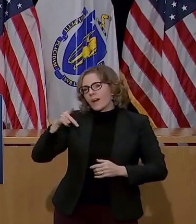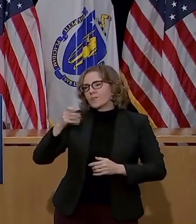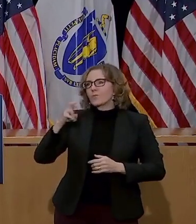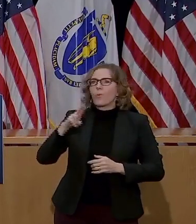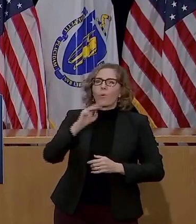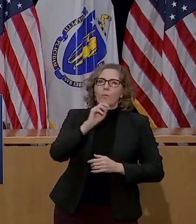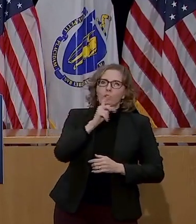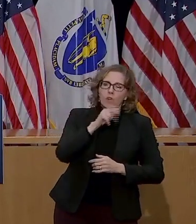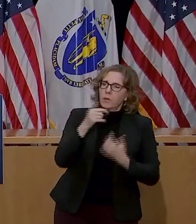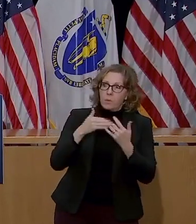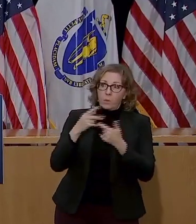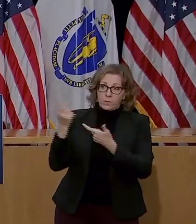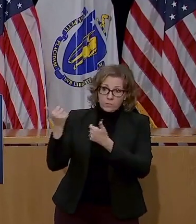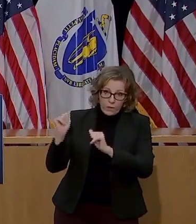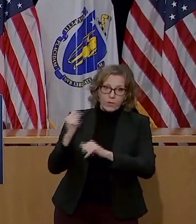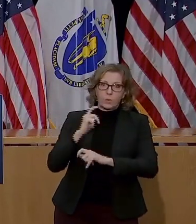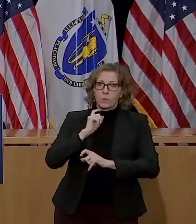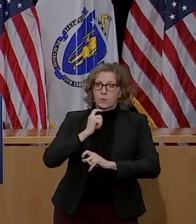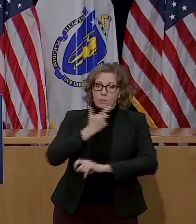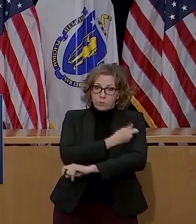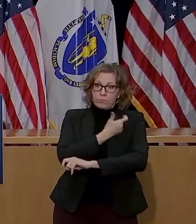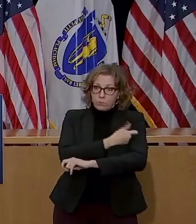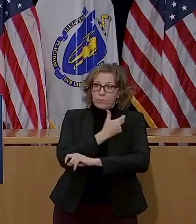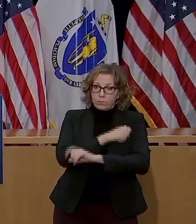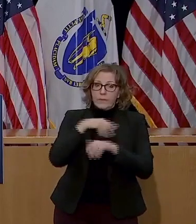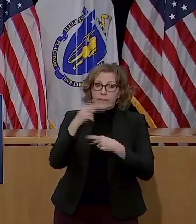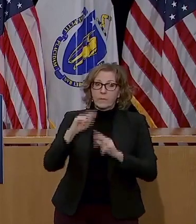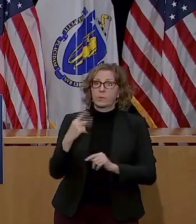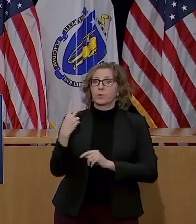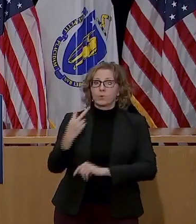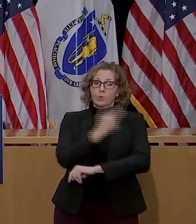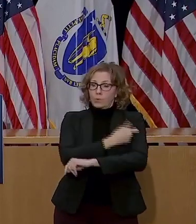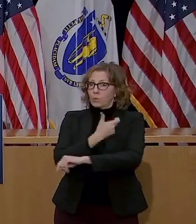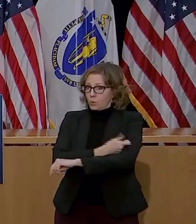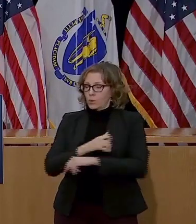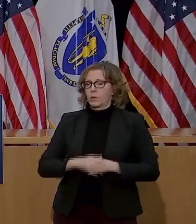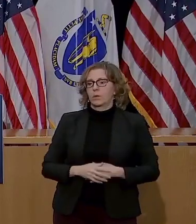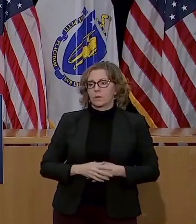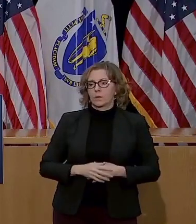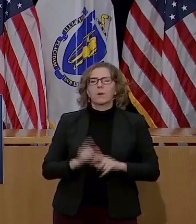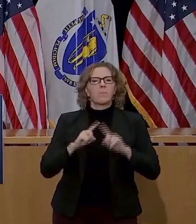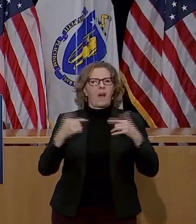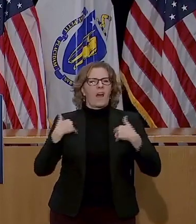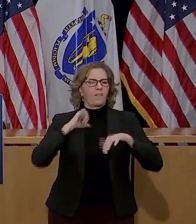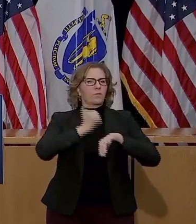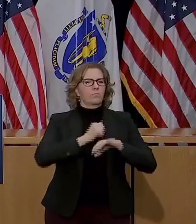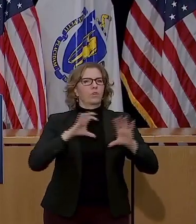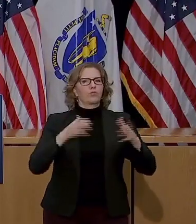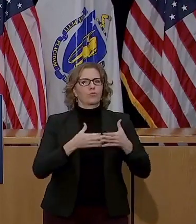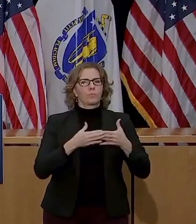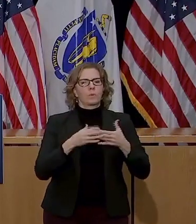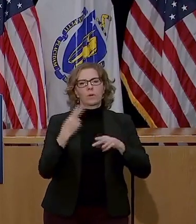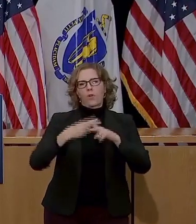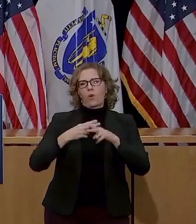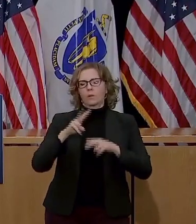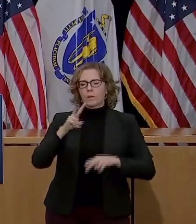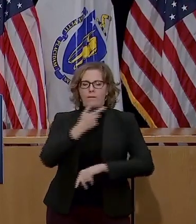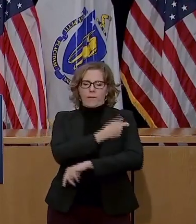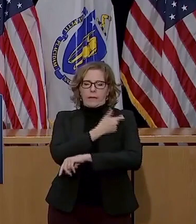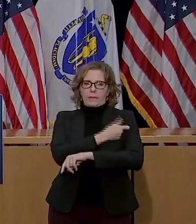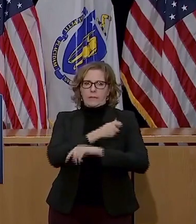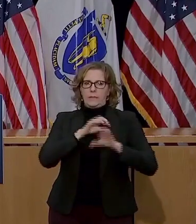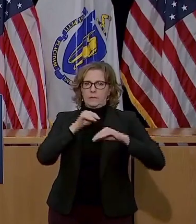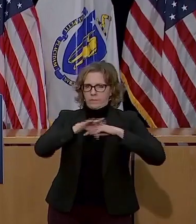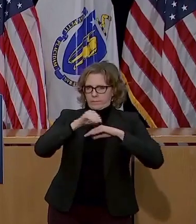to guide us on this. It's comprised of medical professionals, community leaders, and other local officials, and came up with a phasing